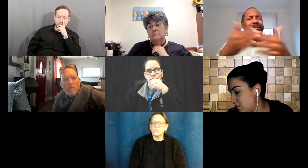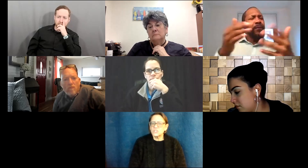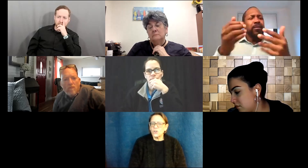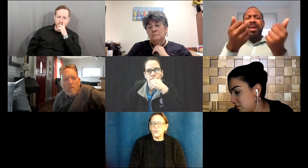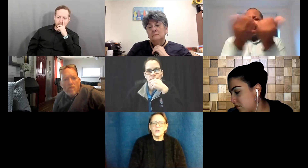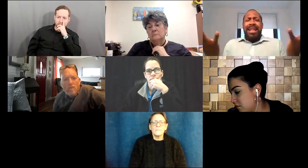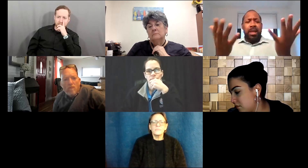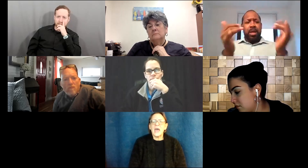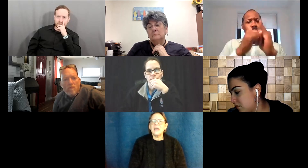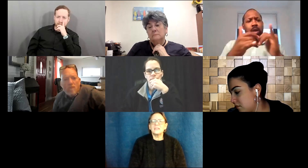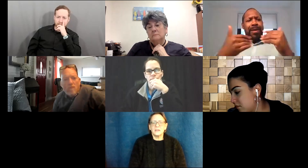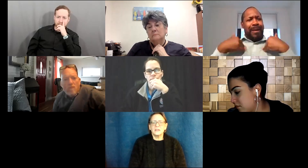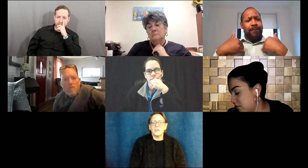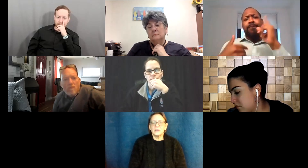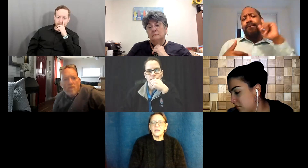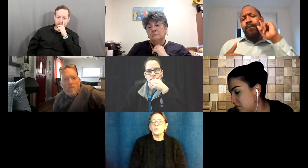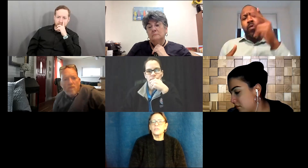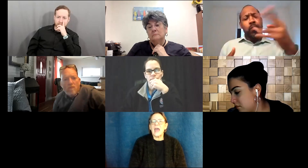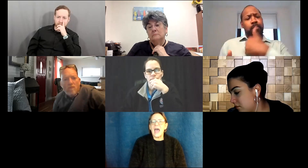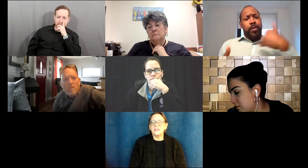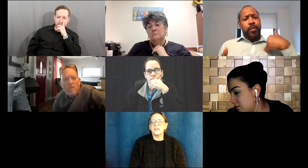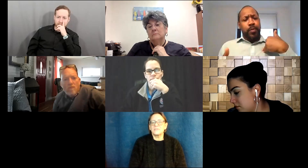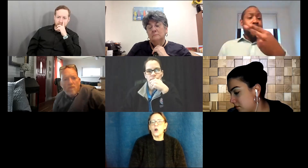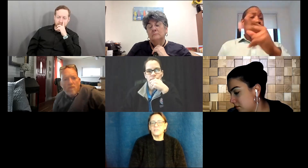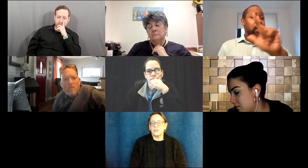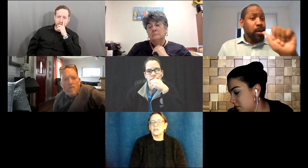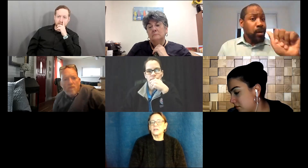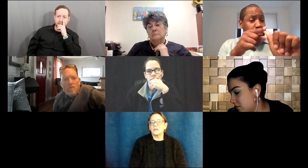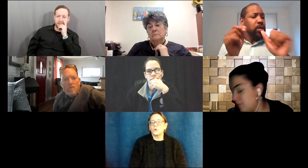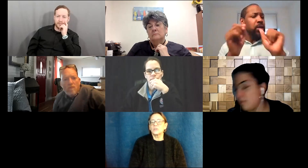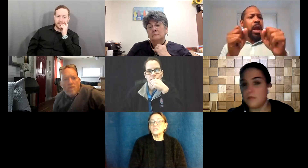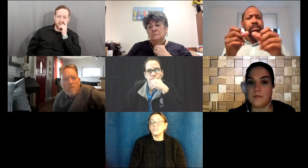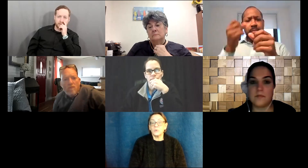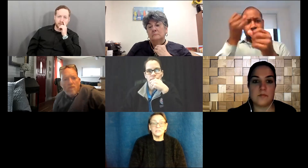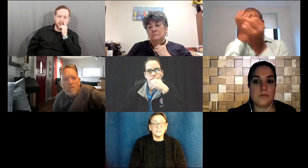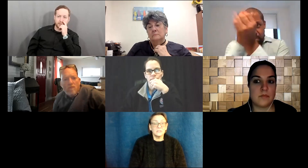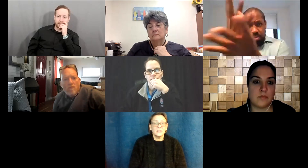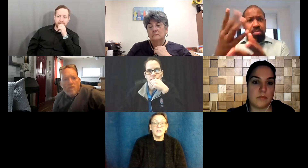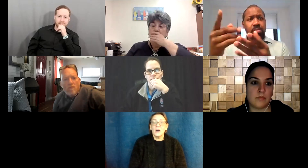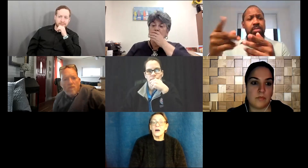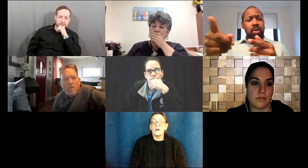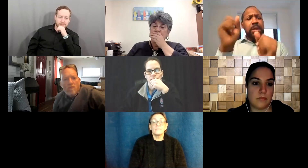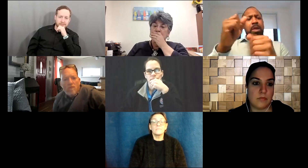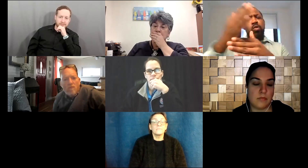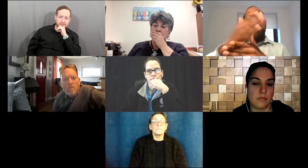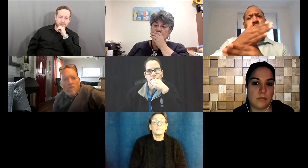places, OSL, anything that anyone that has deaf and hard of hearing, you know, constituents.